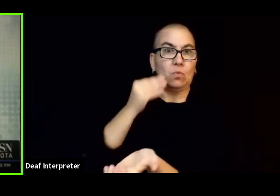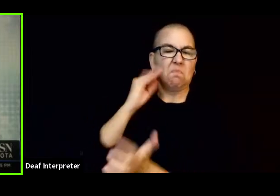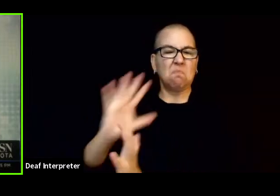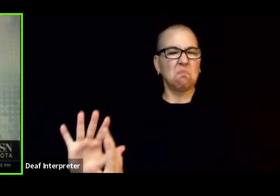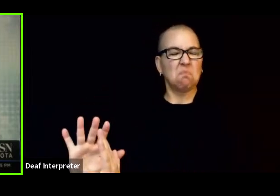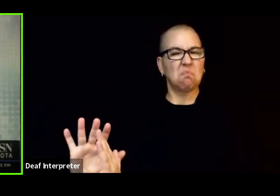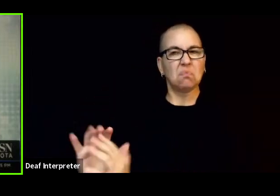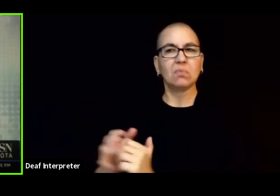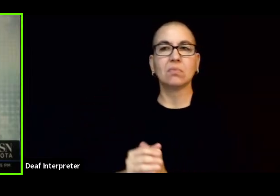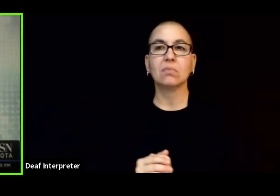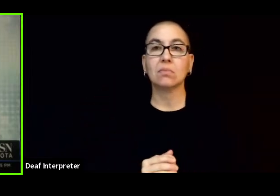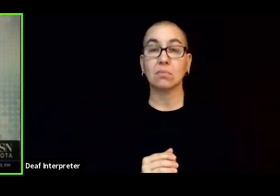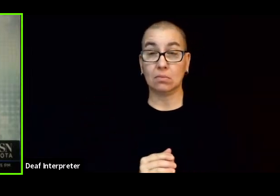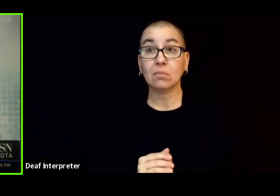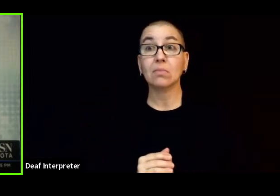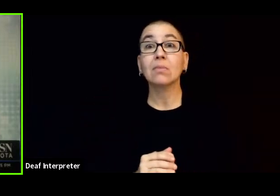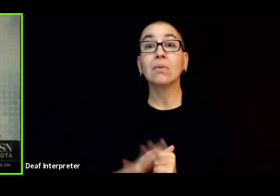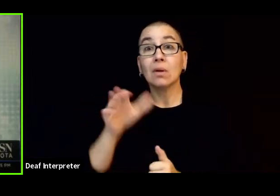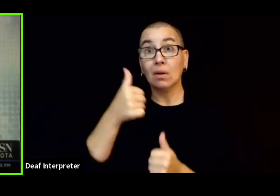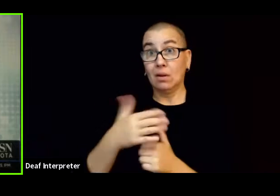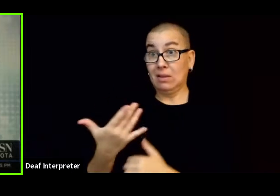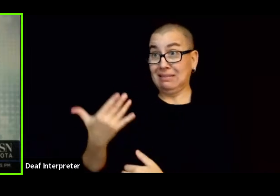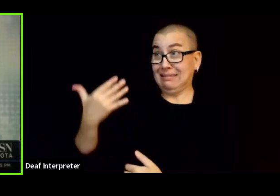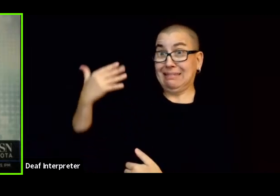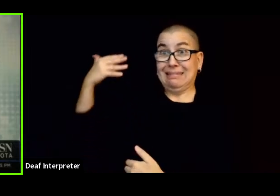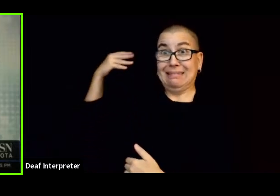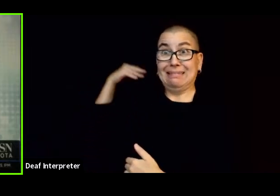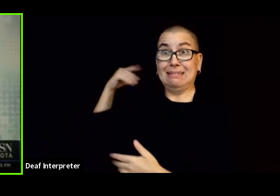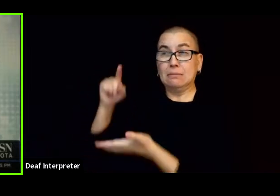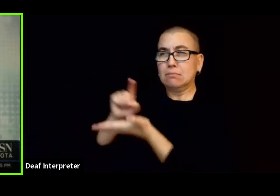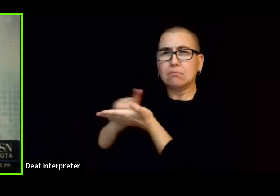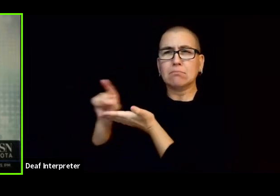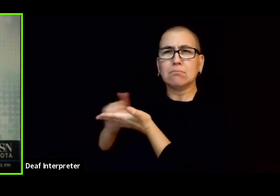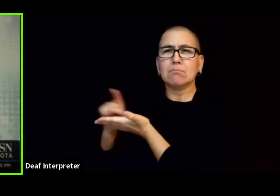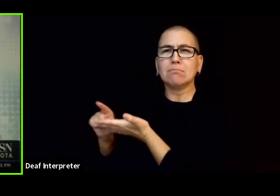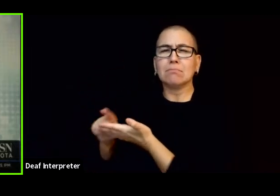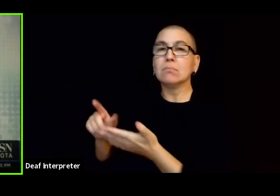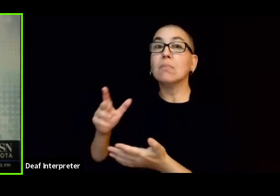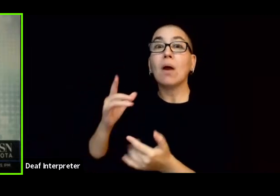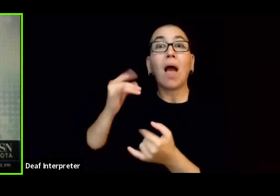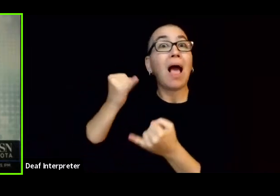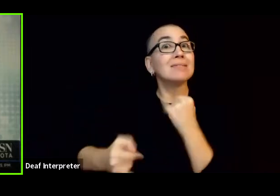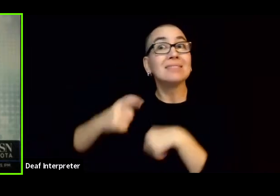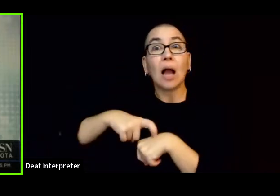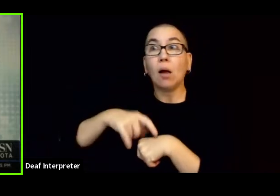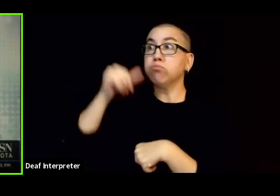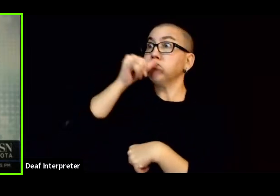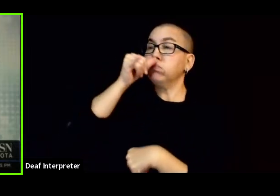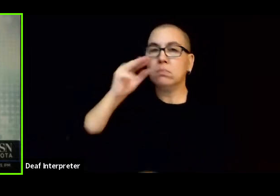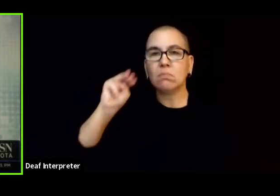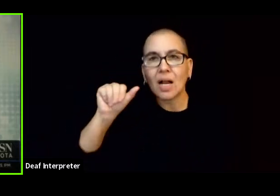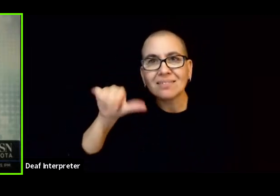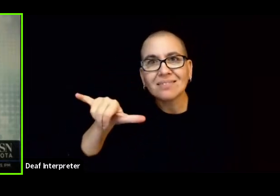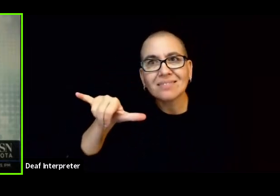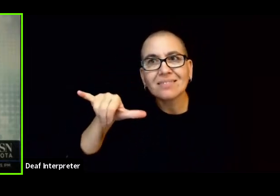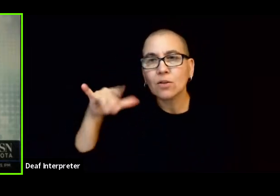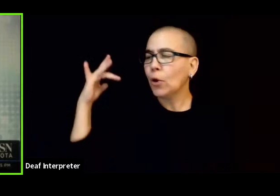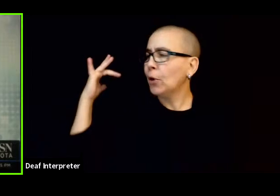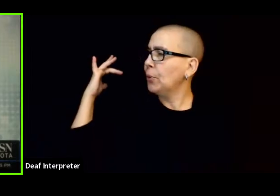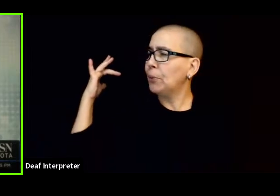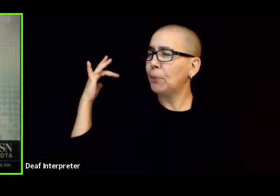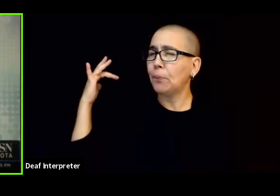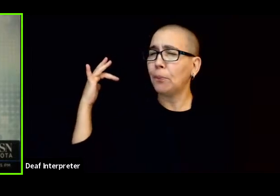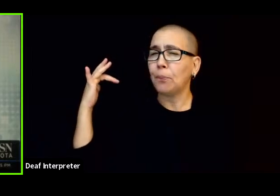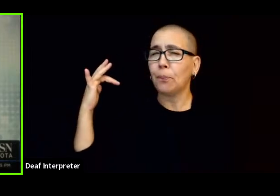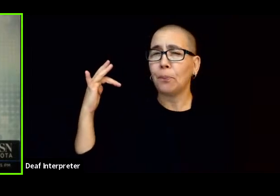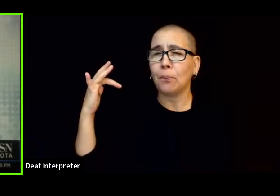care facilities in a single week was back in May. As cases continue to rise, the residents and the staff in these facilities are